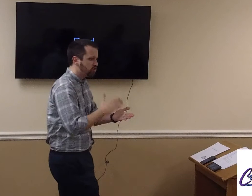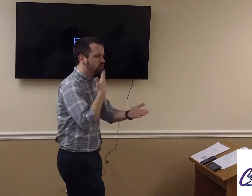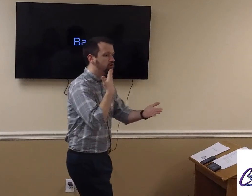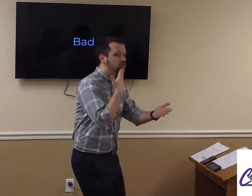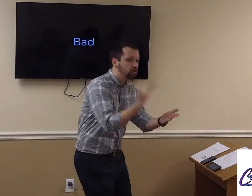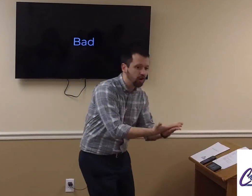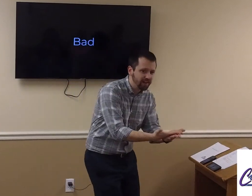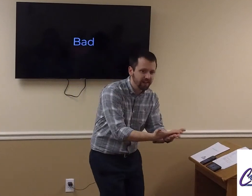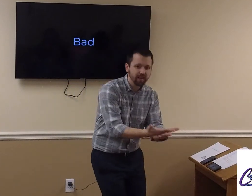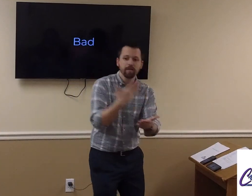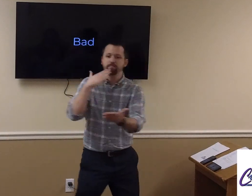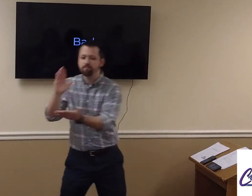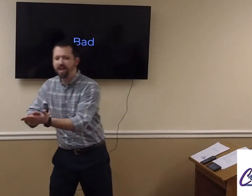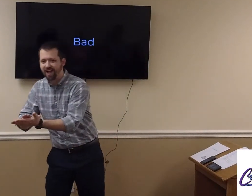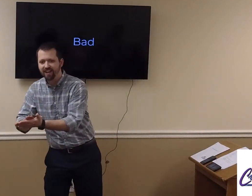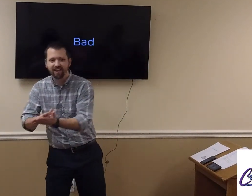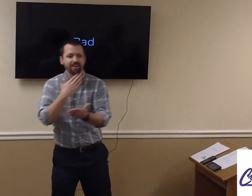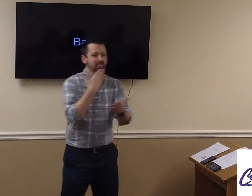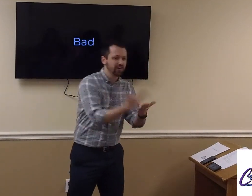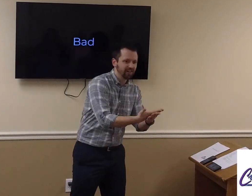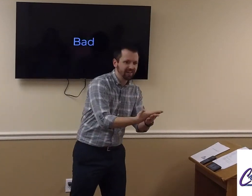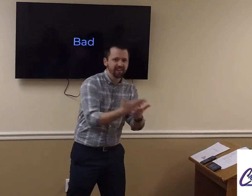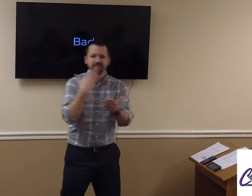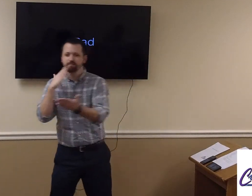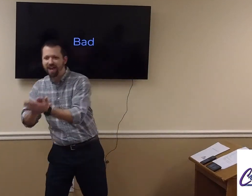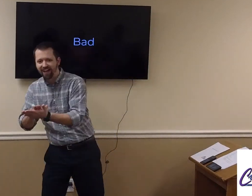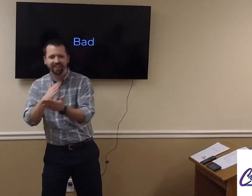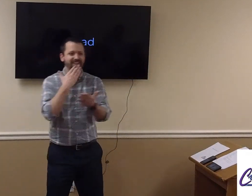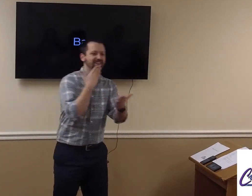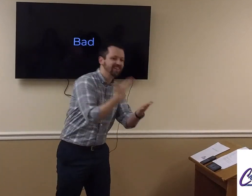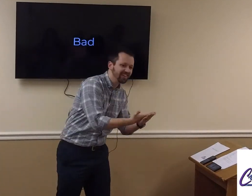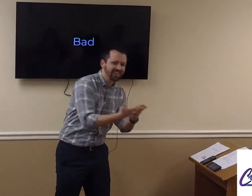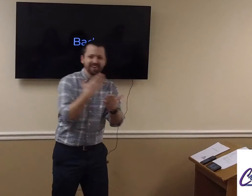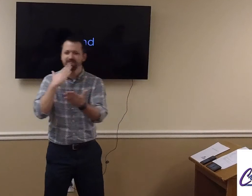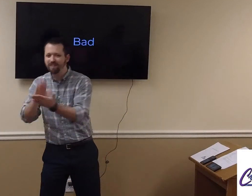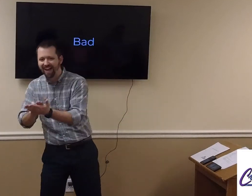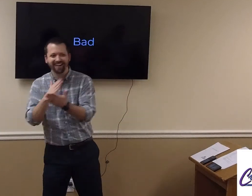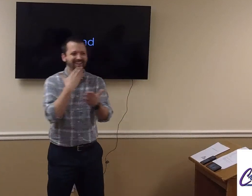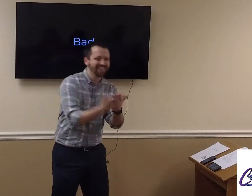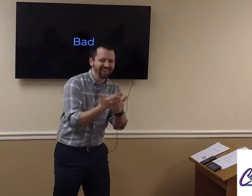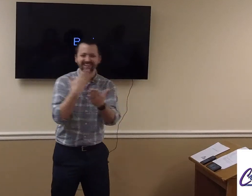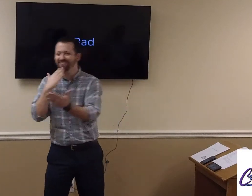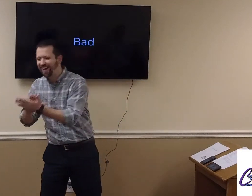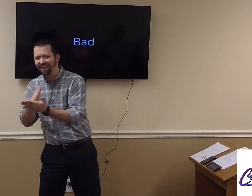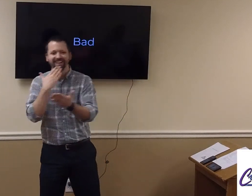So good. Bad. Good. Bad. Good. Bad. Good. Bad.